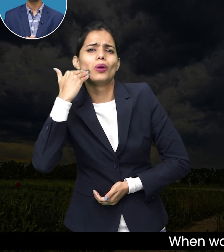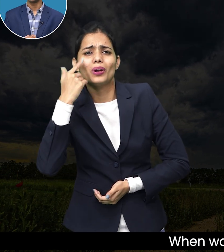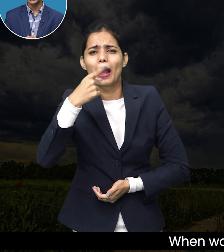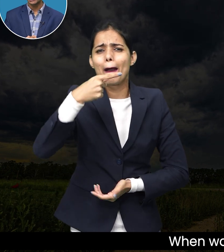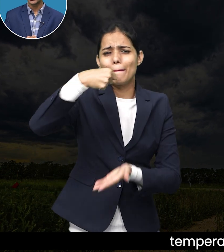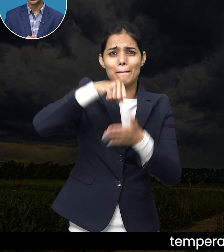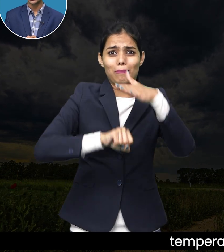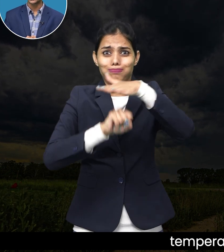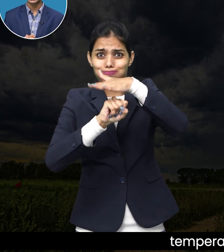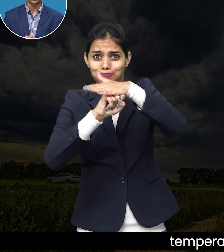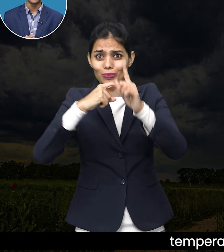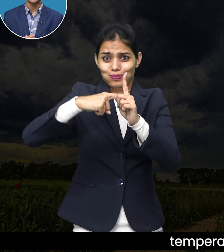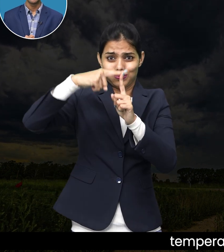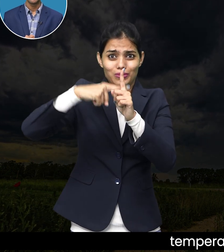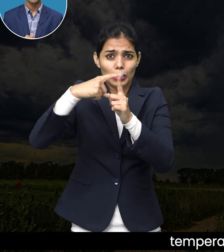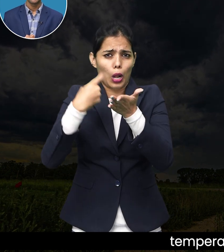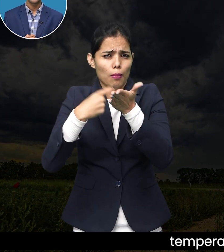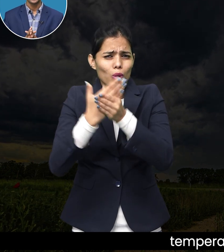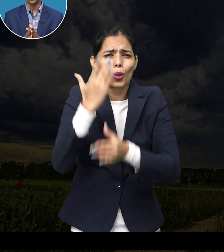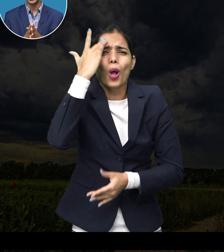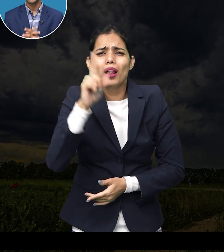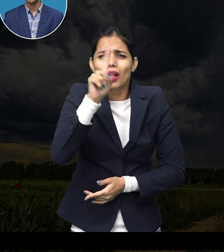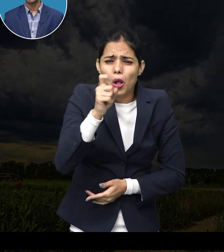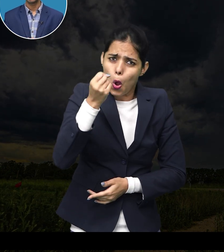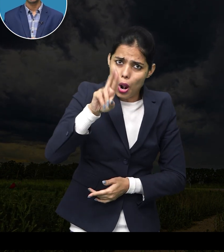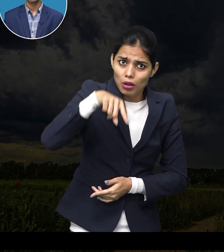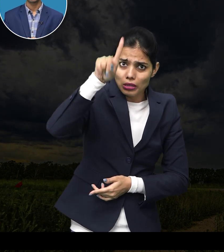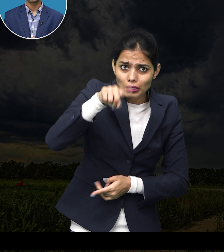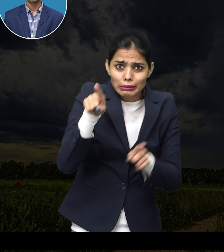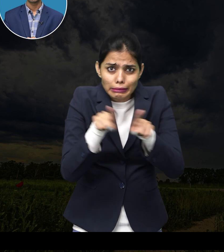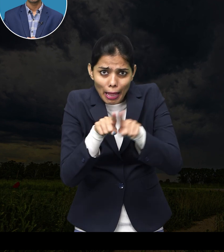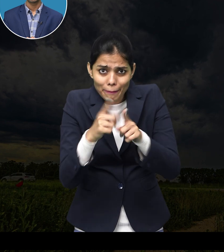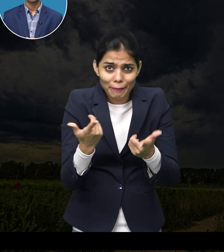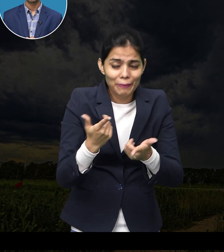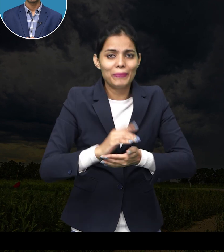When was the minimum temperature recorded? Why?